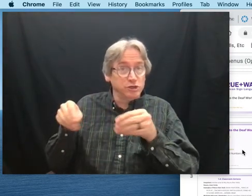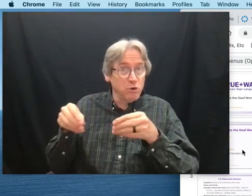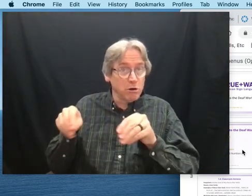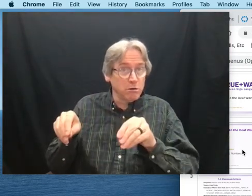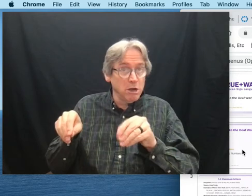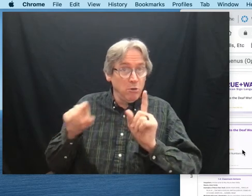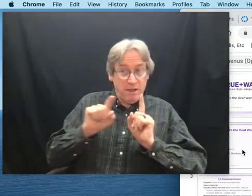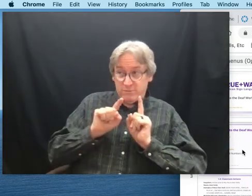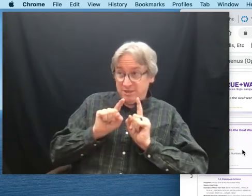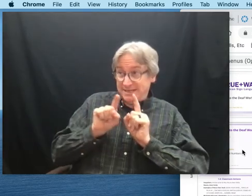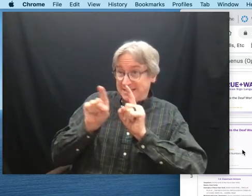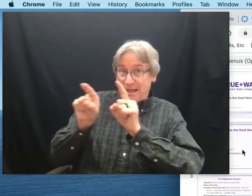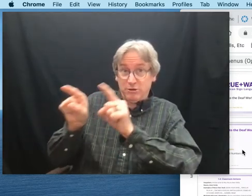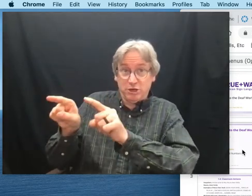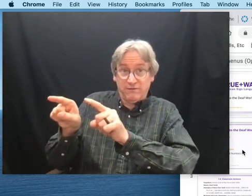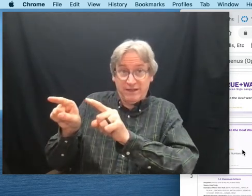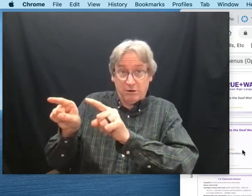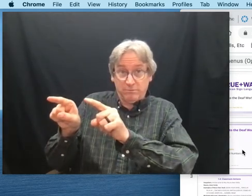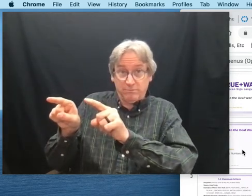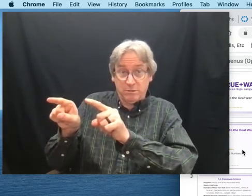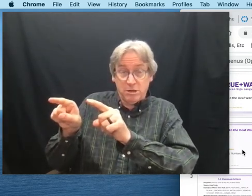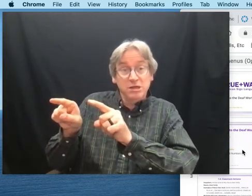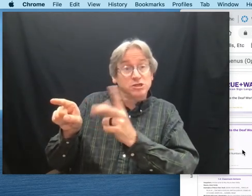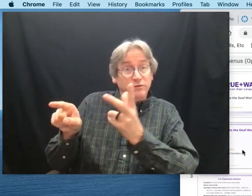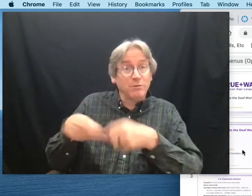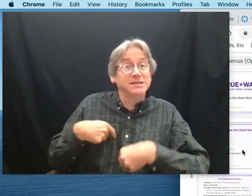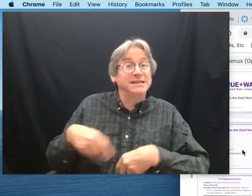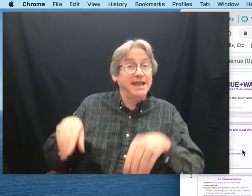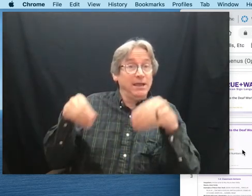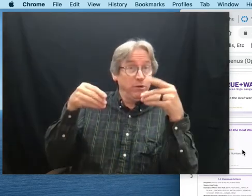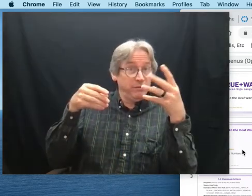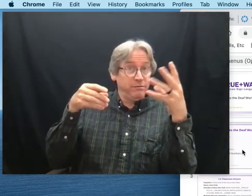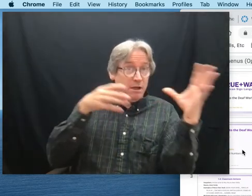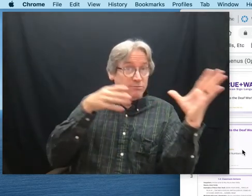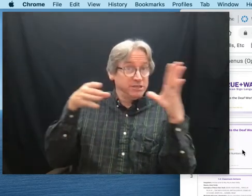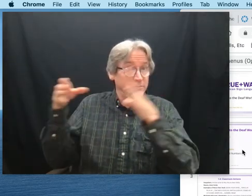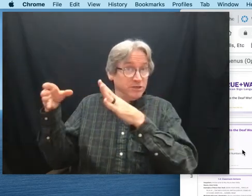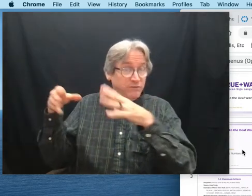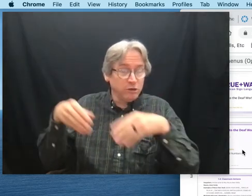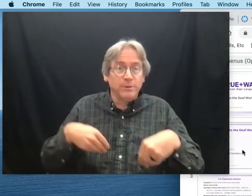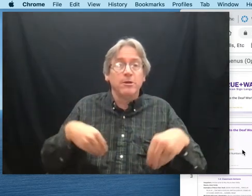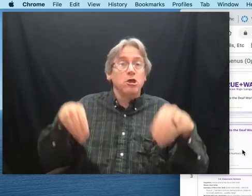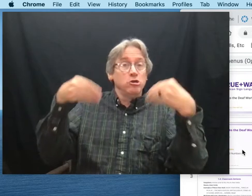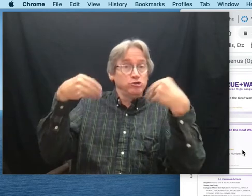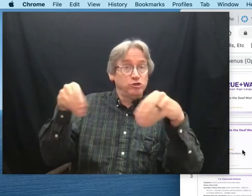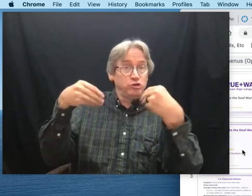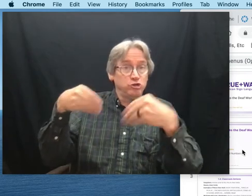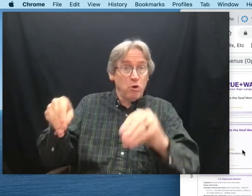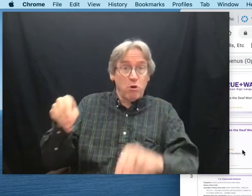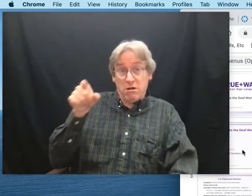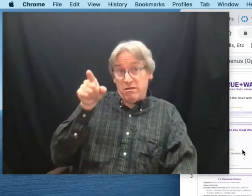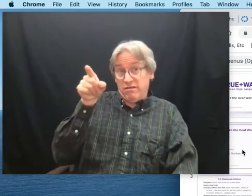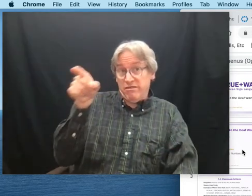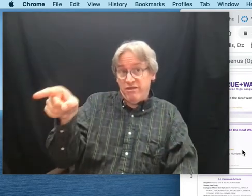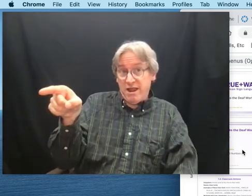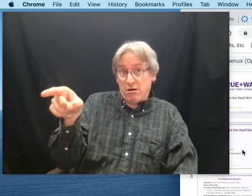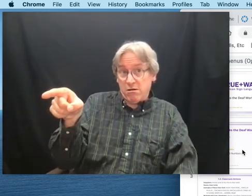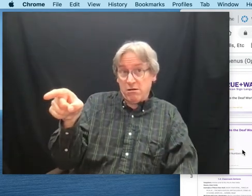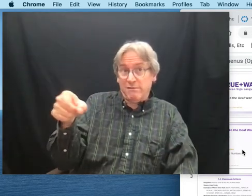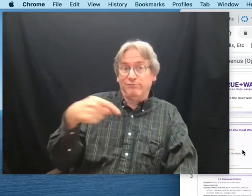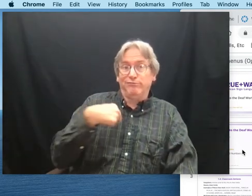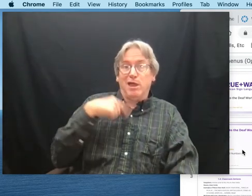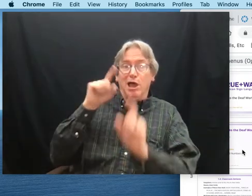the store. Well, I'm just establishing over there. So if I were to say with object, subject, verb, store